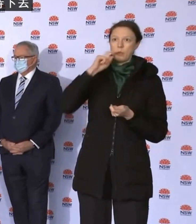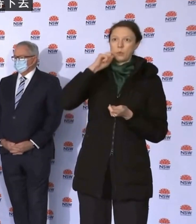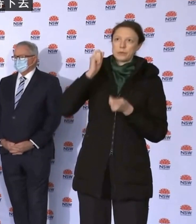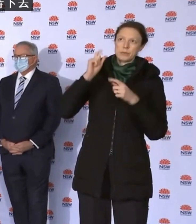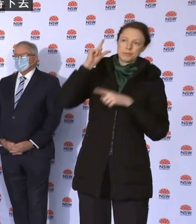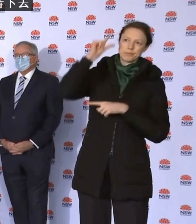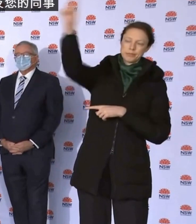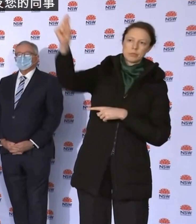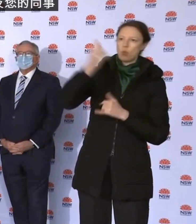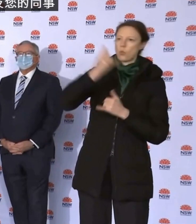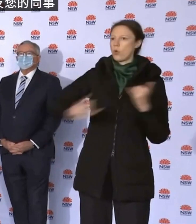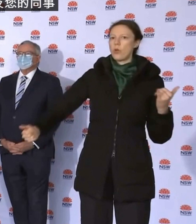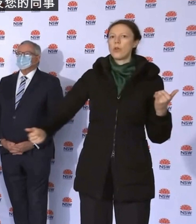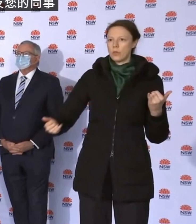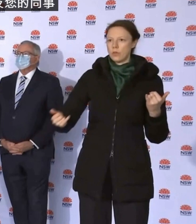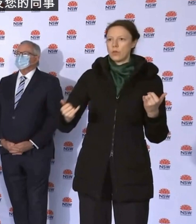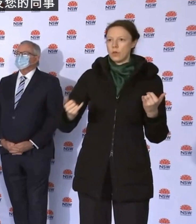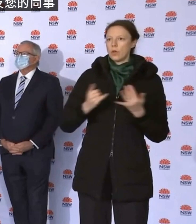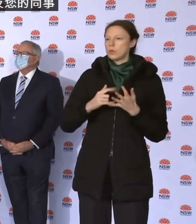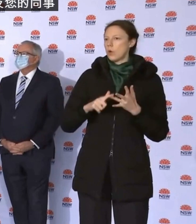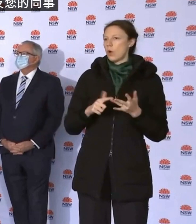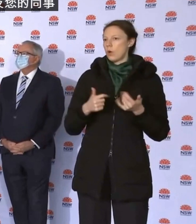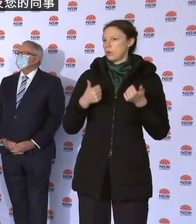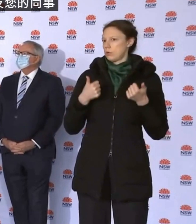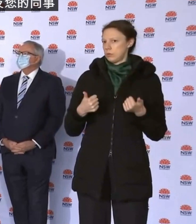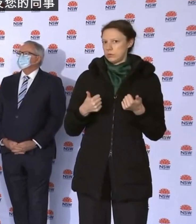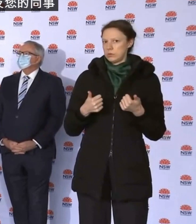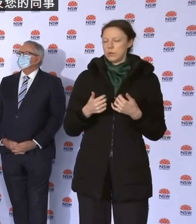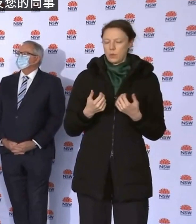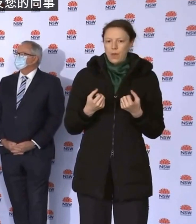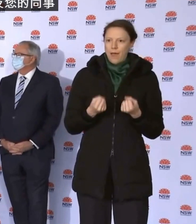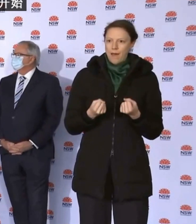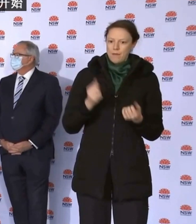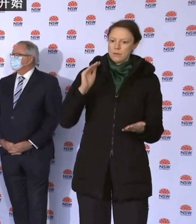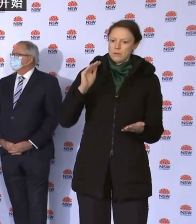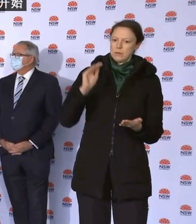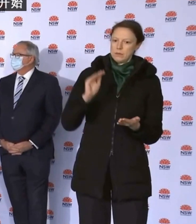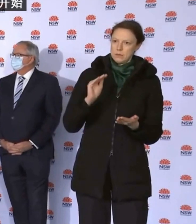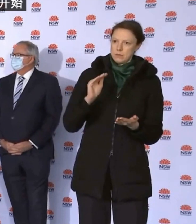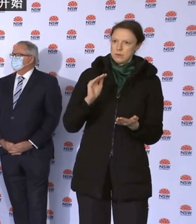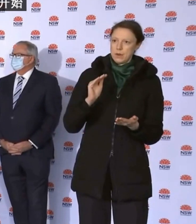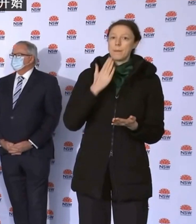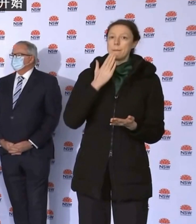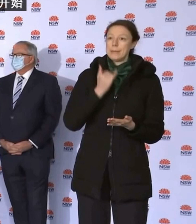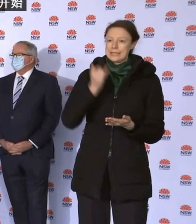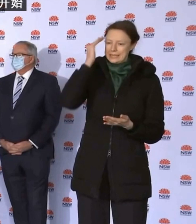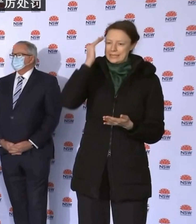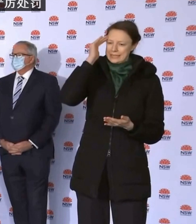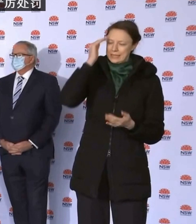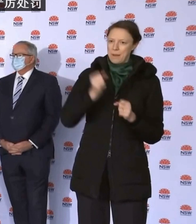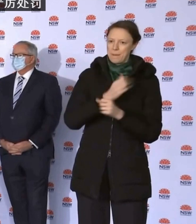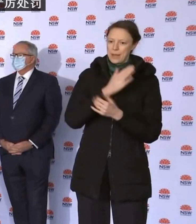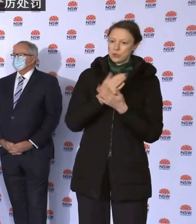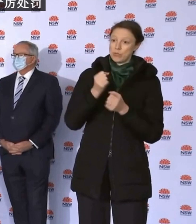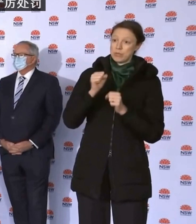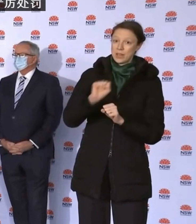it, to make sure that you protect you and your family and your work colleagues in particular. And please know that from tomorrow there are